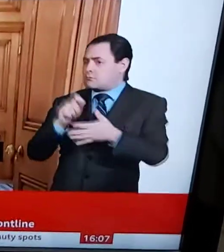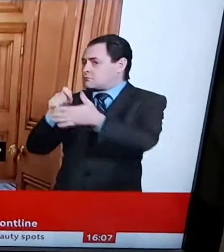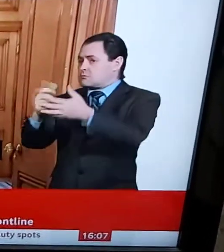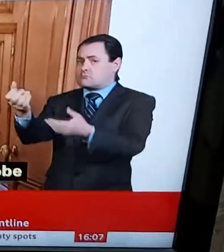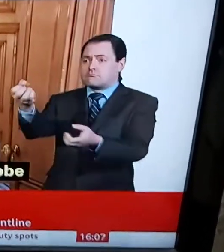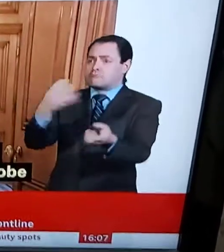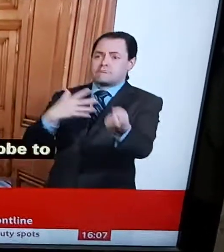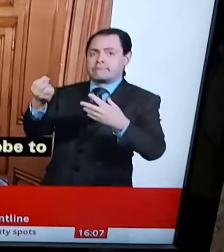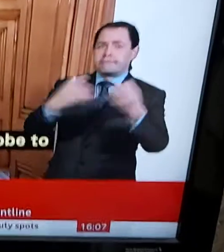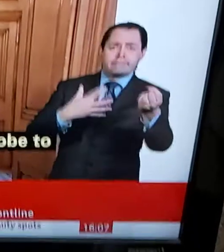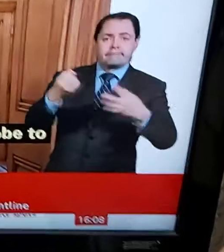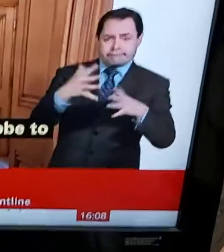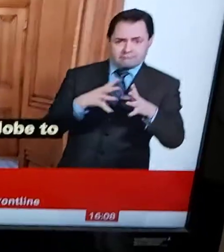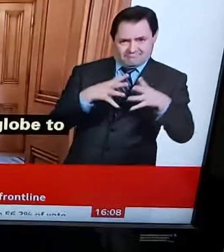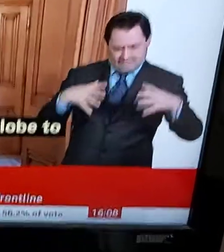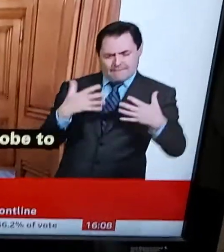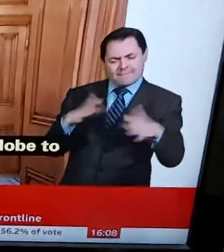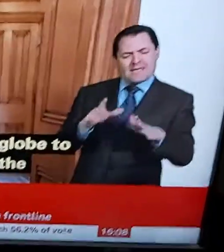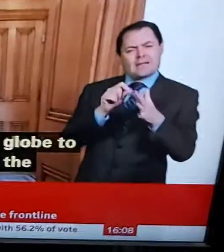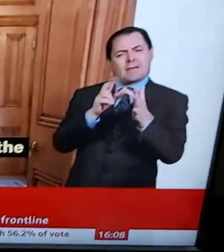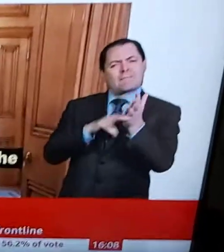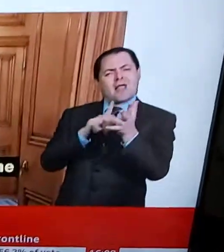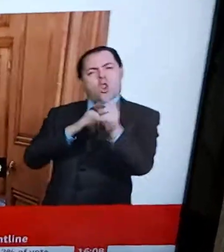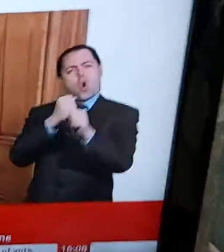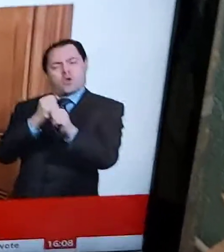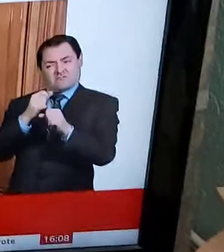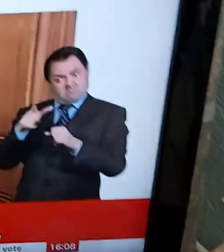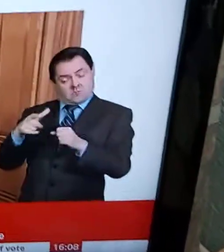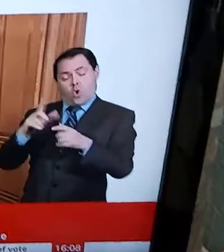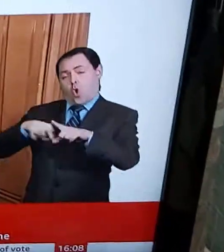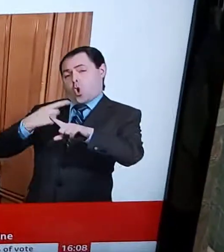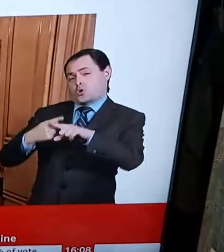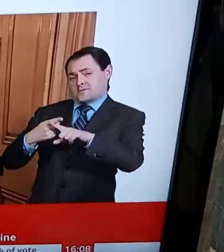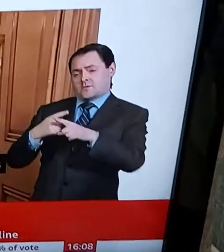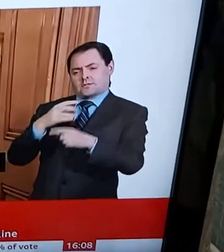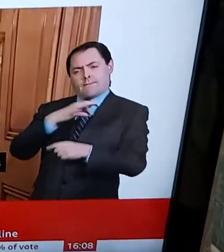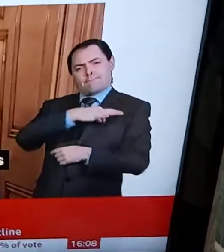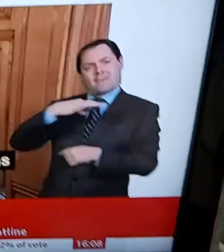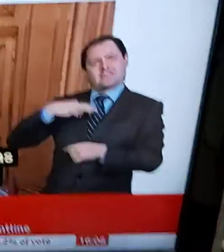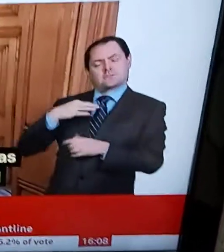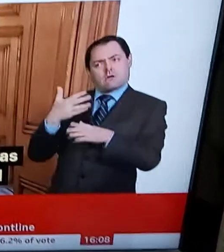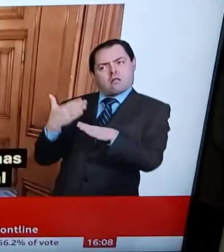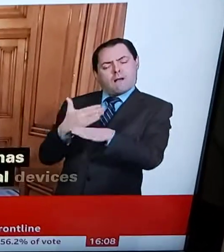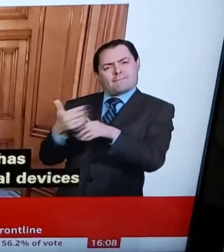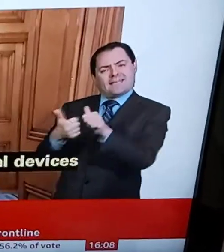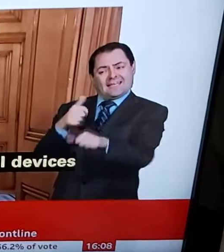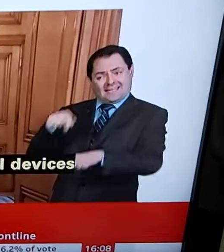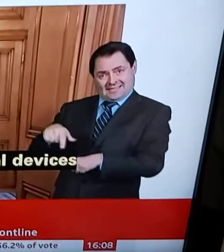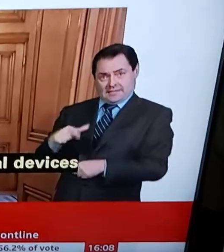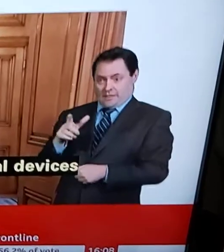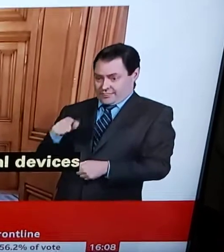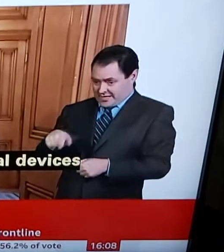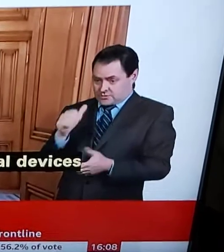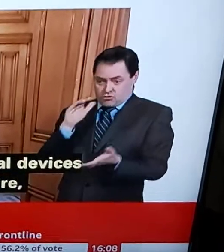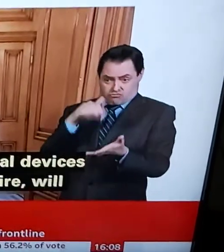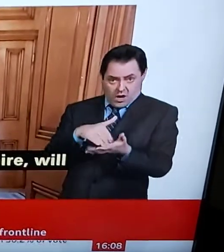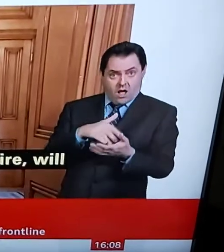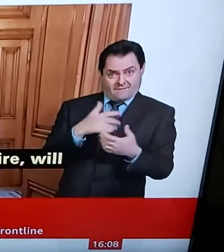government has ordered from Penlon, a medical devices company based in Oxfordshire, will begin arriving in hospitals this week for final clinical